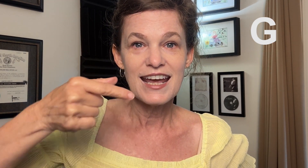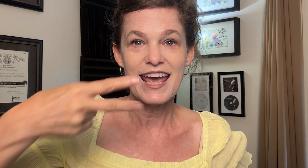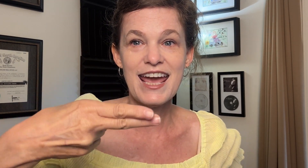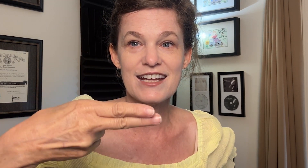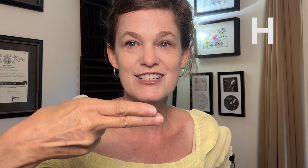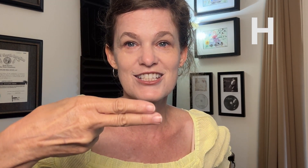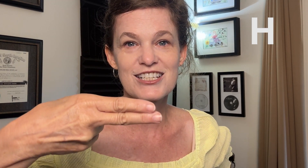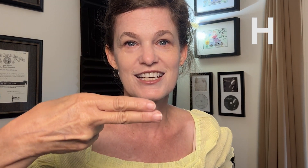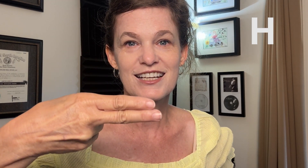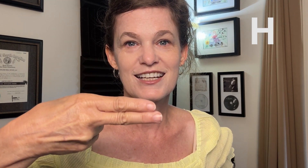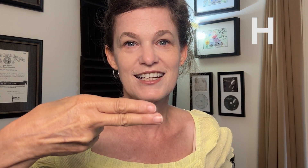H,